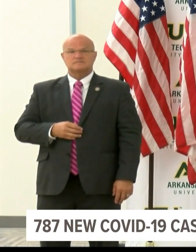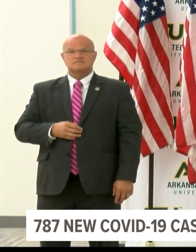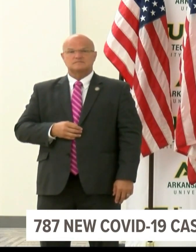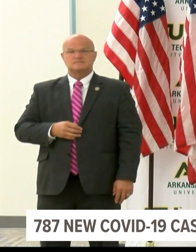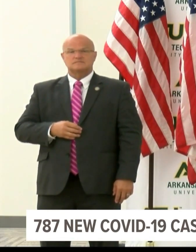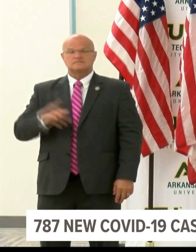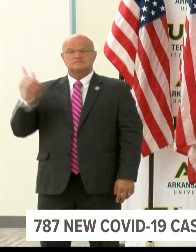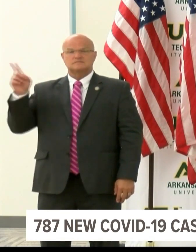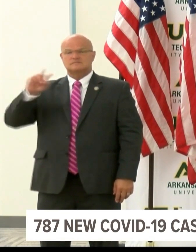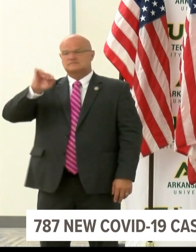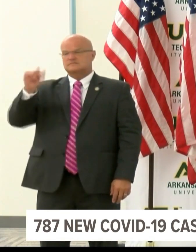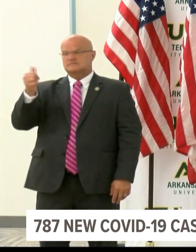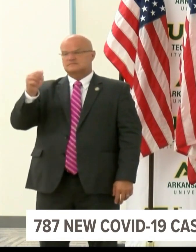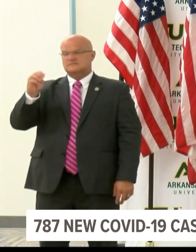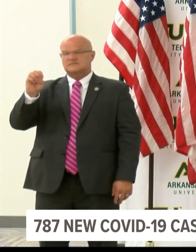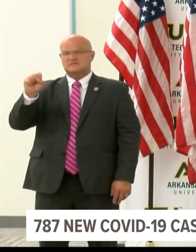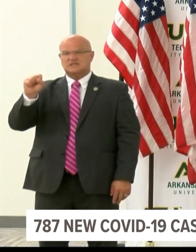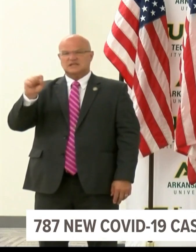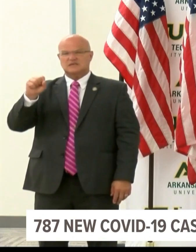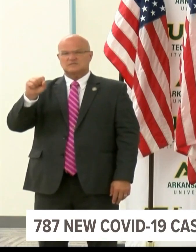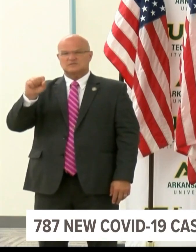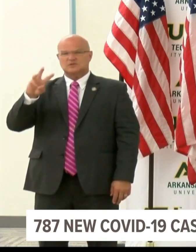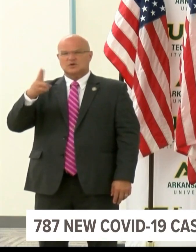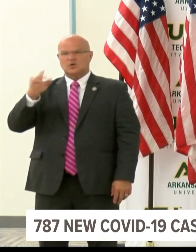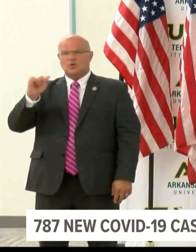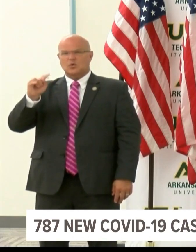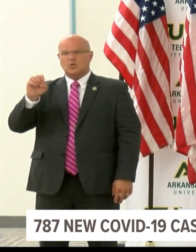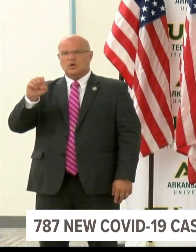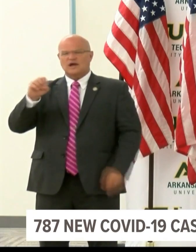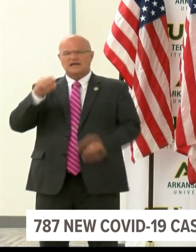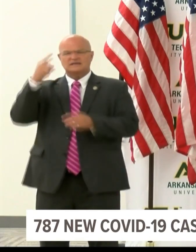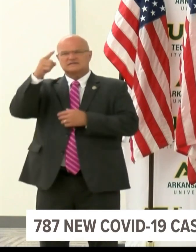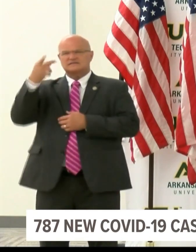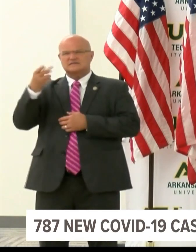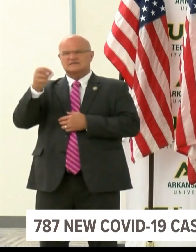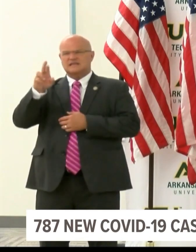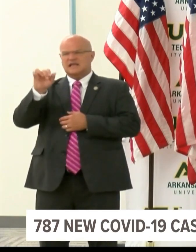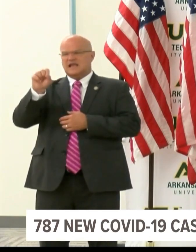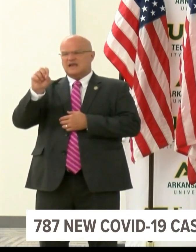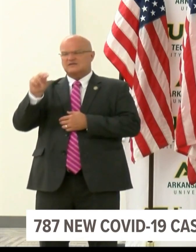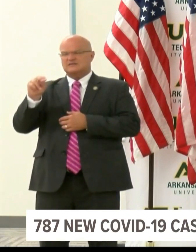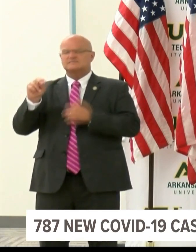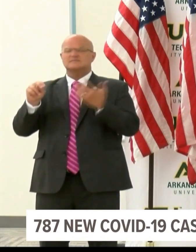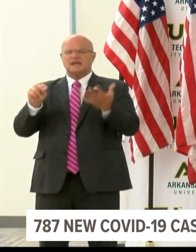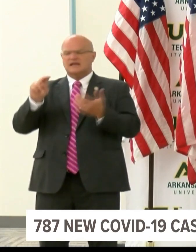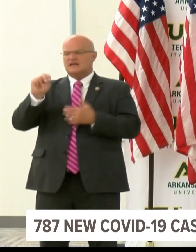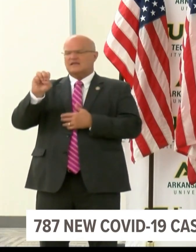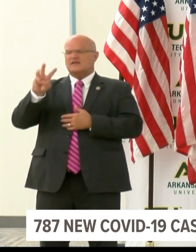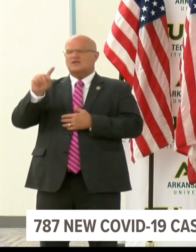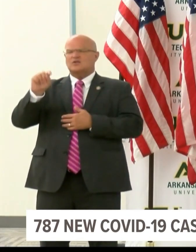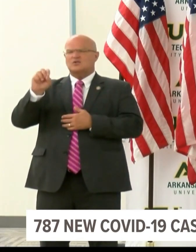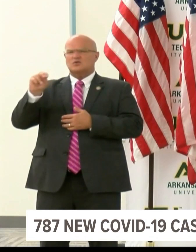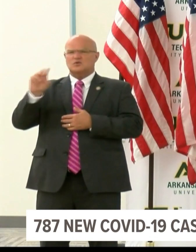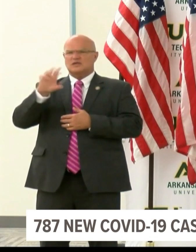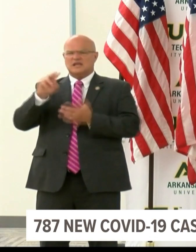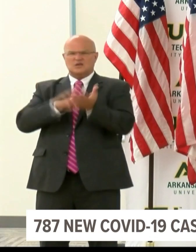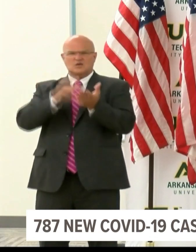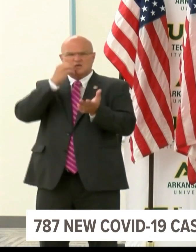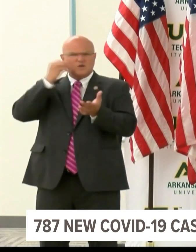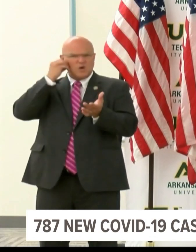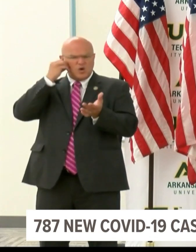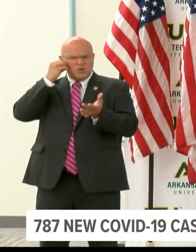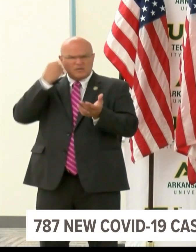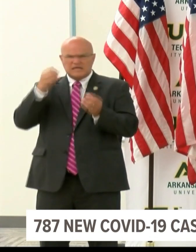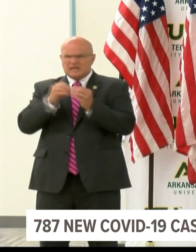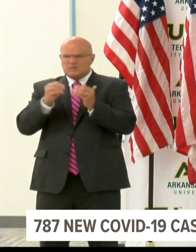Governor, this is James White at the newspaper up in Harrison. Regarding the Newton County Nursing Home, is there any more news on conditions